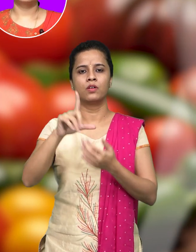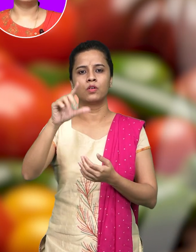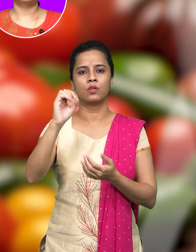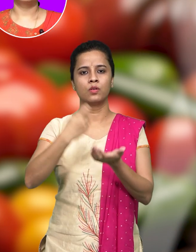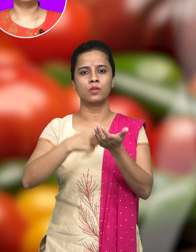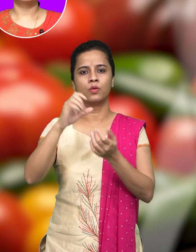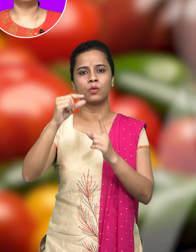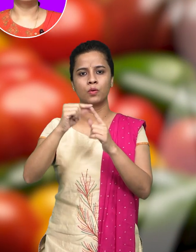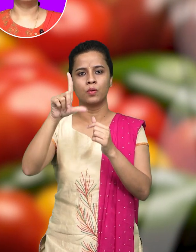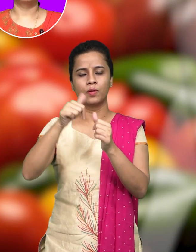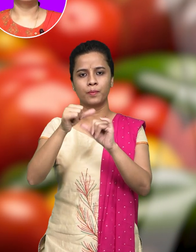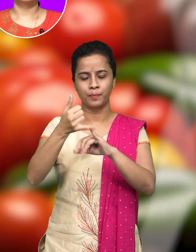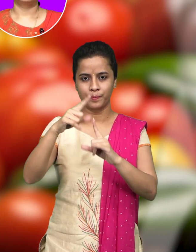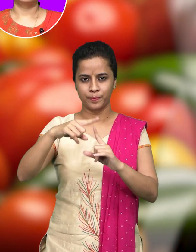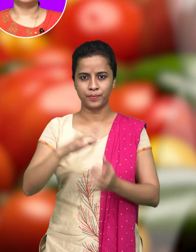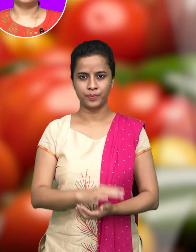chloroplast,